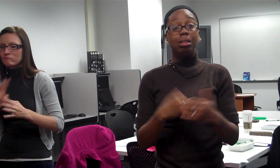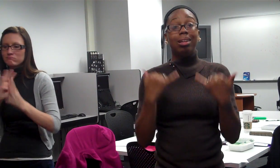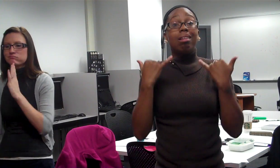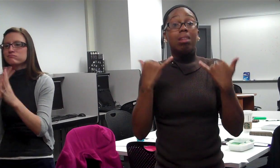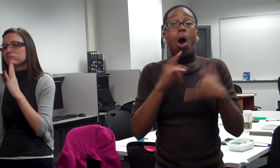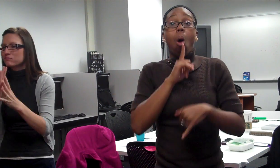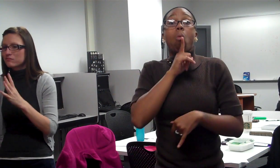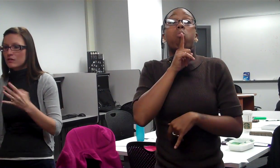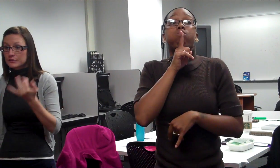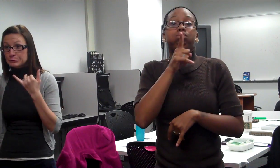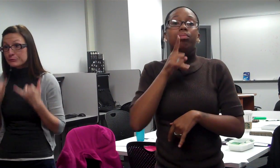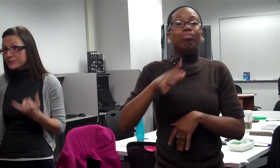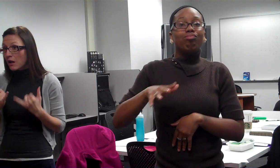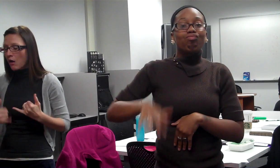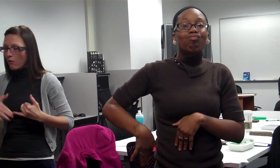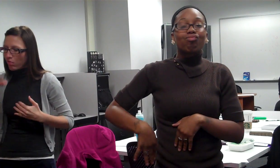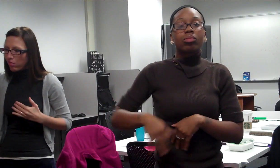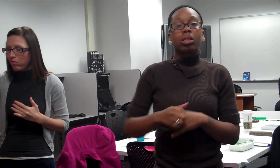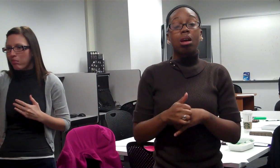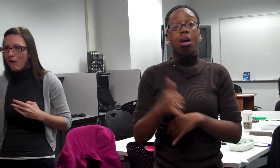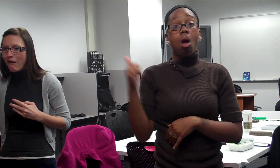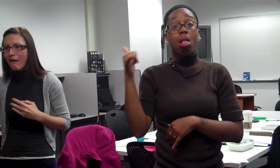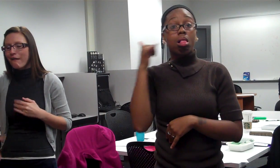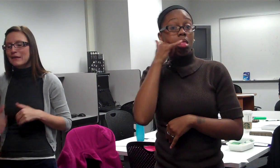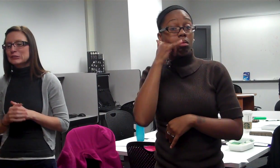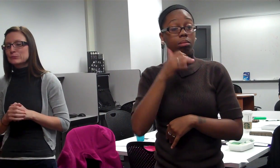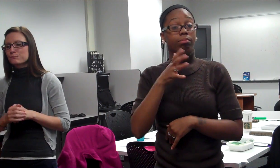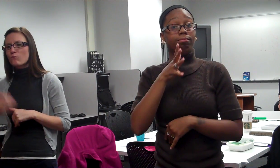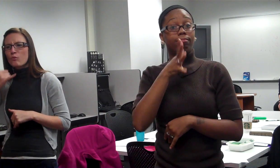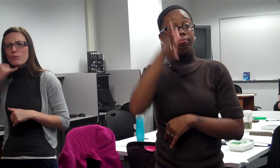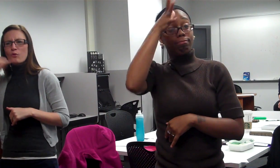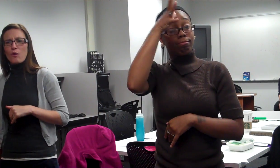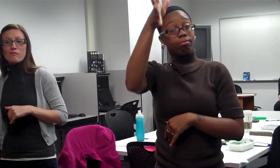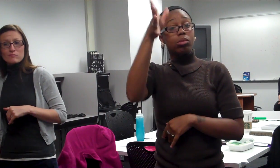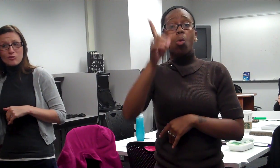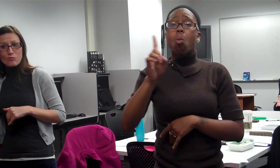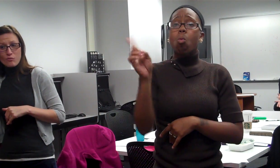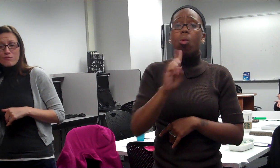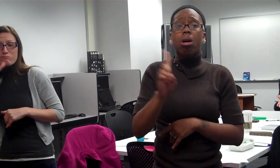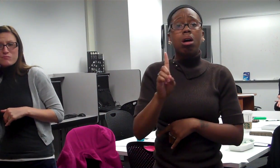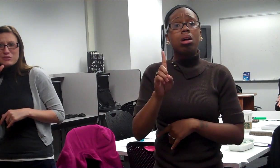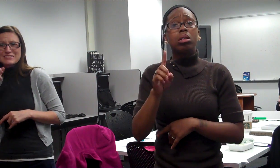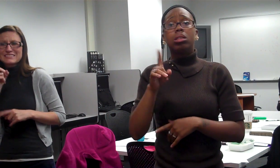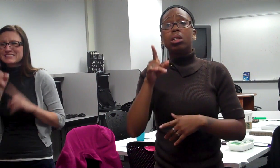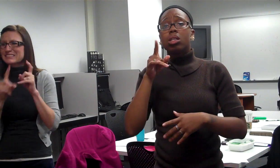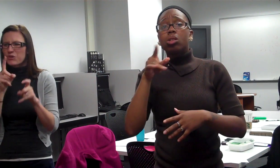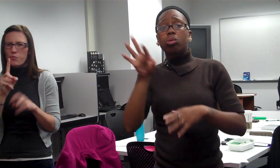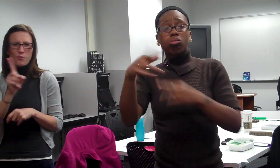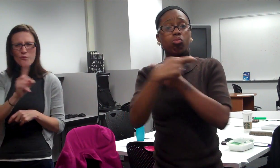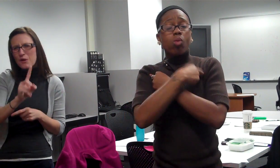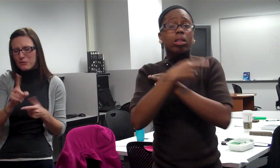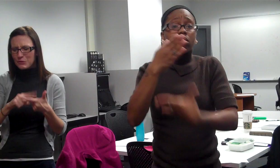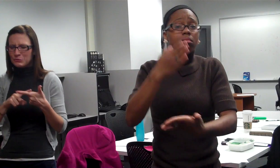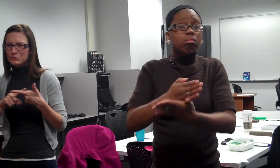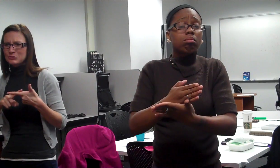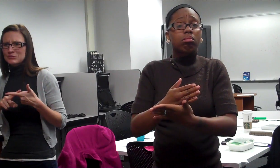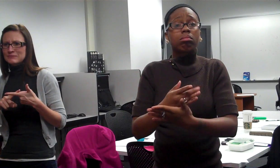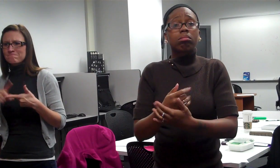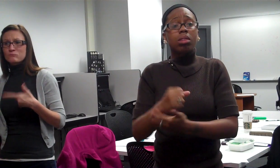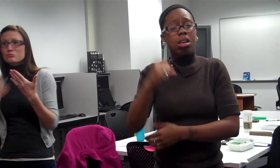late. So we called my grandparents and we asked, where are you? Are you at the rest stop yet? And they go, yeah, we've been here for